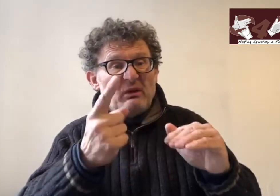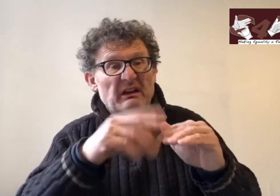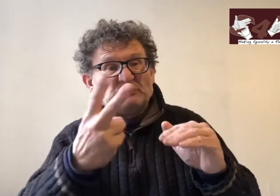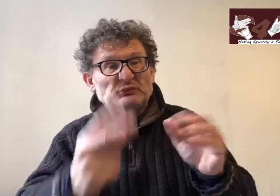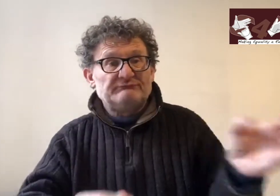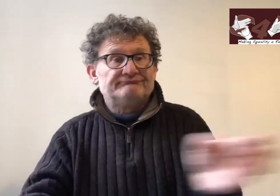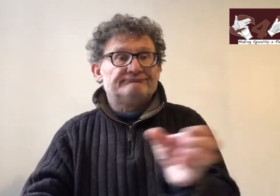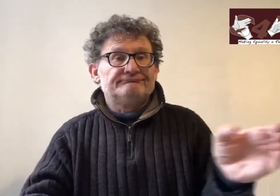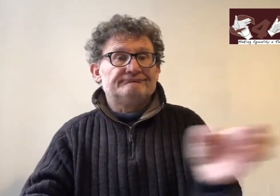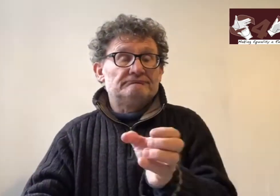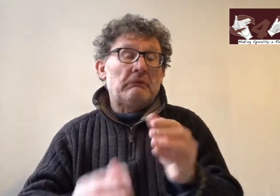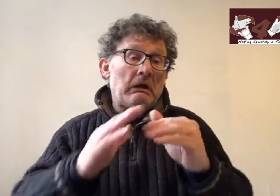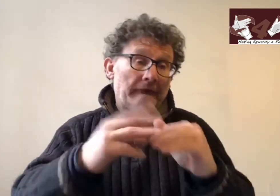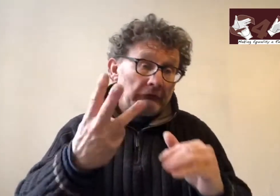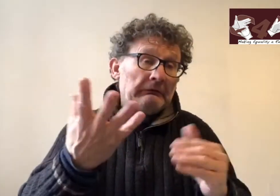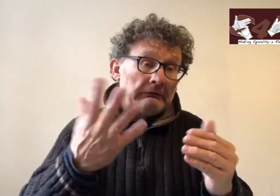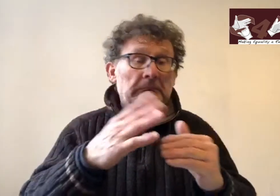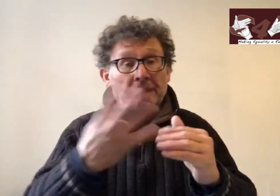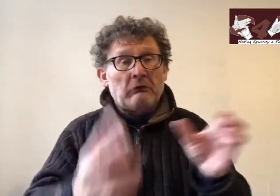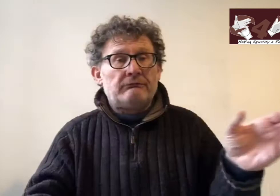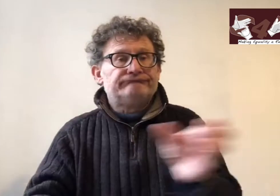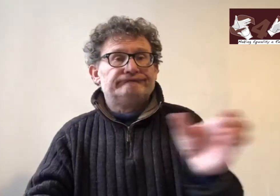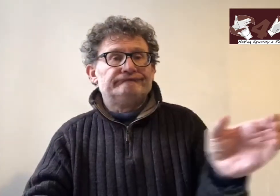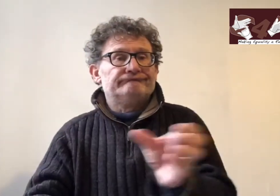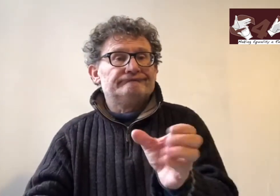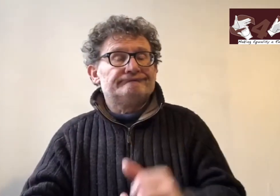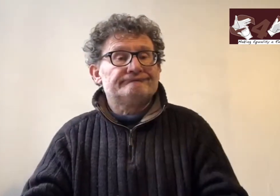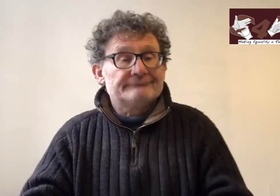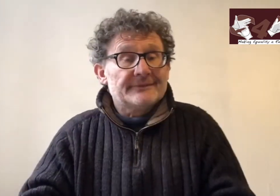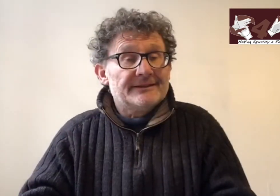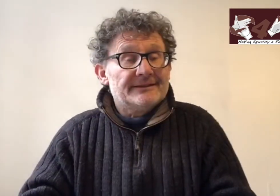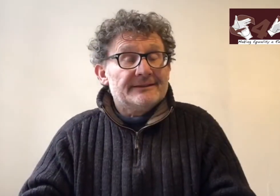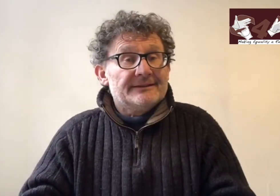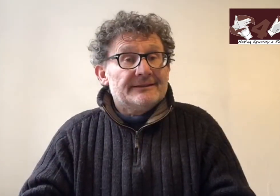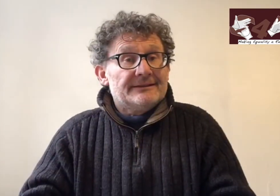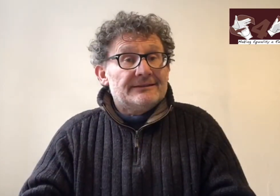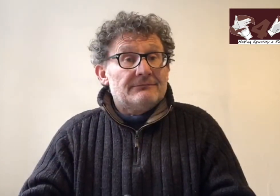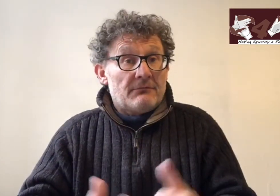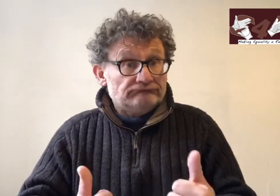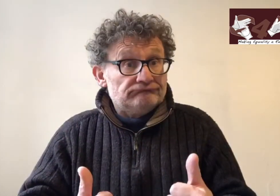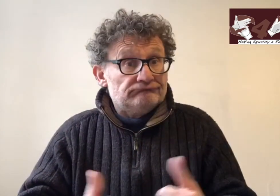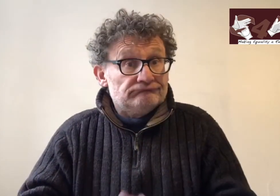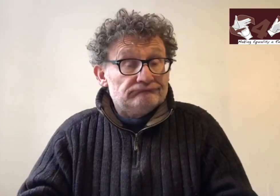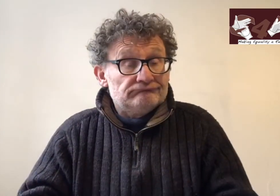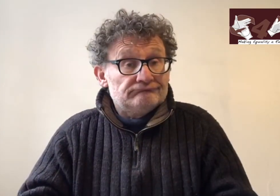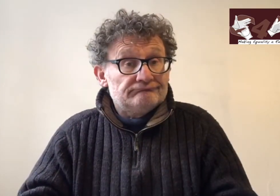to employ someone to work with a deaf child, and they might take someone with the level 1 or level 2, or it may be a level 3